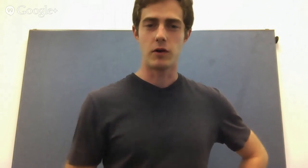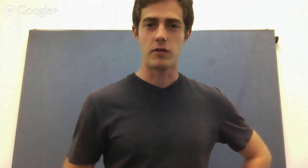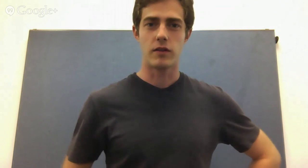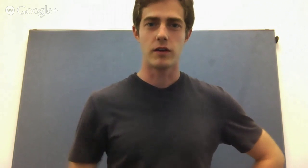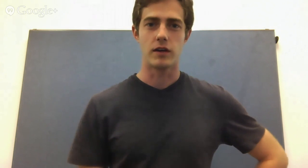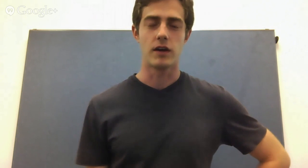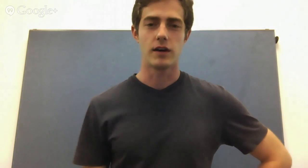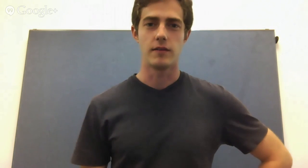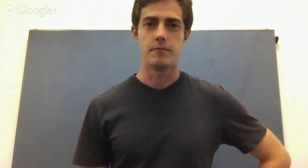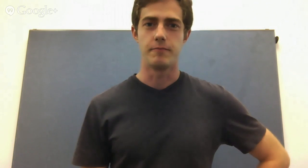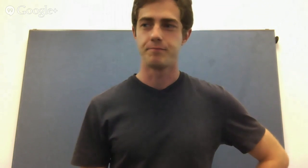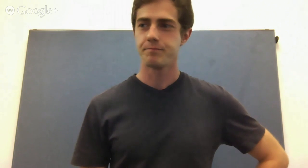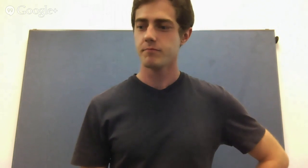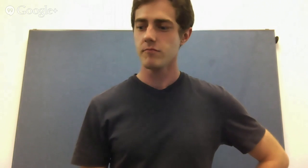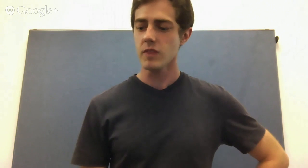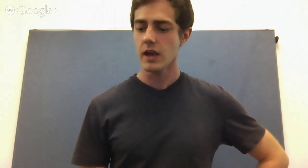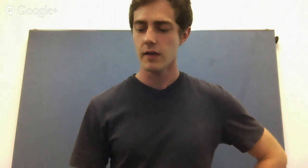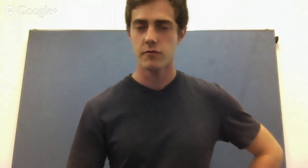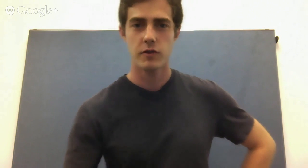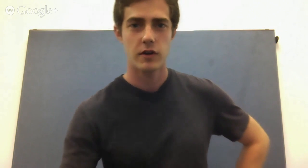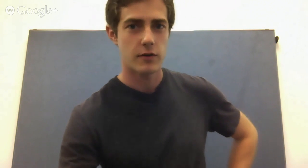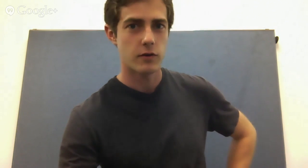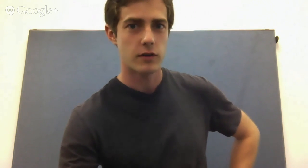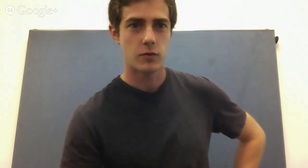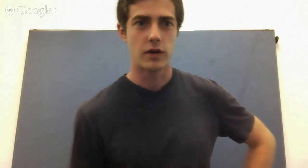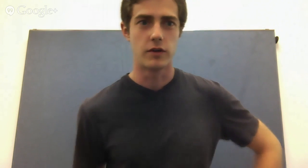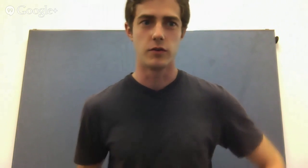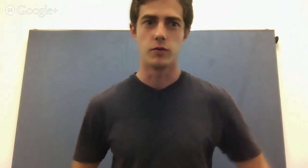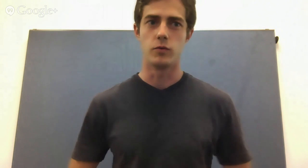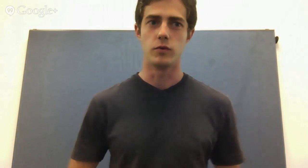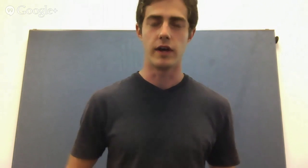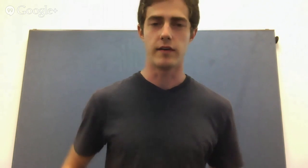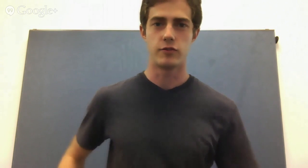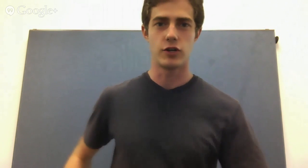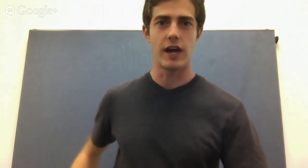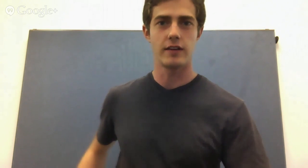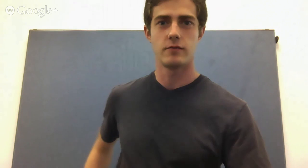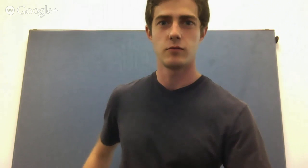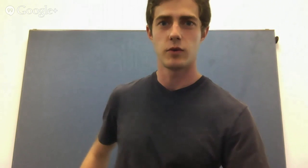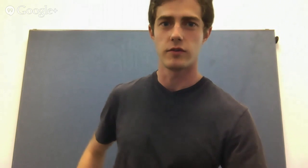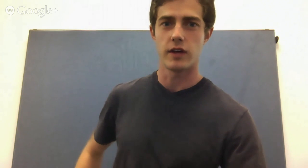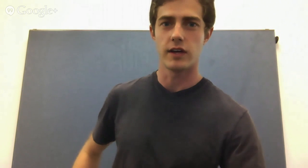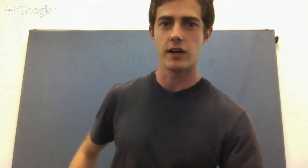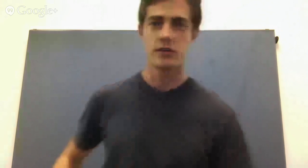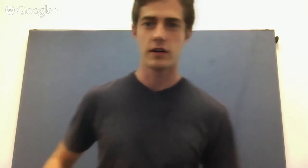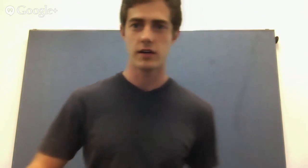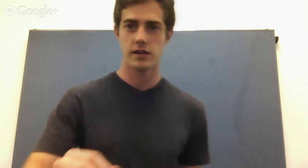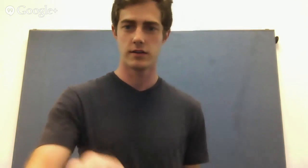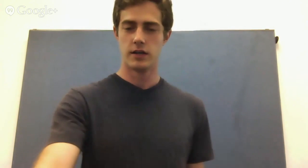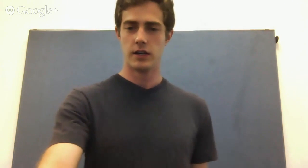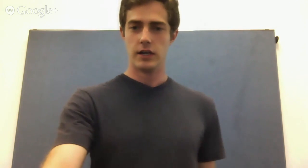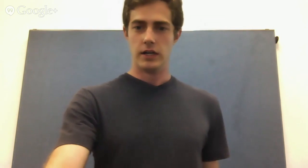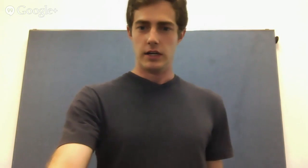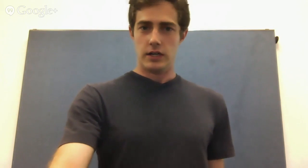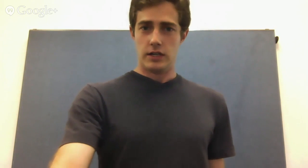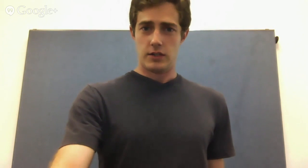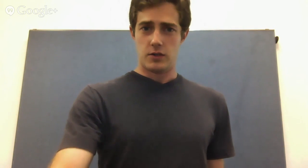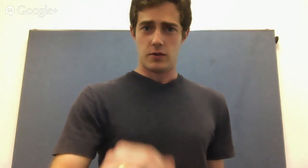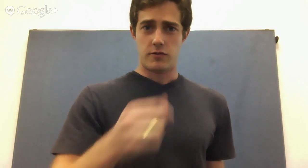weird thing. I haven't figured out a really good way to do live chat with Hangouts on air yet. So if you